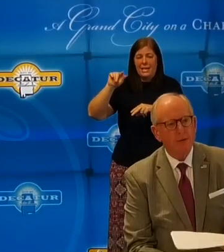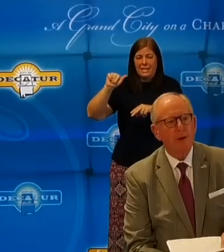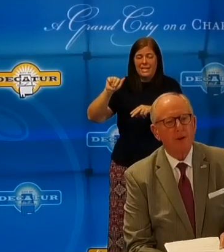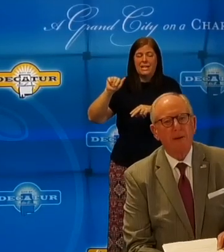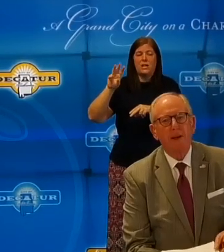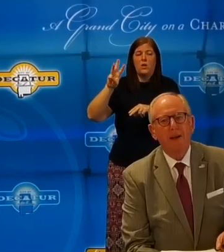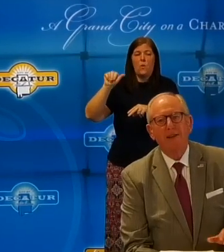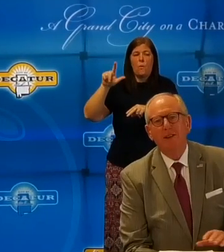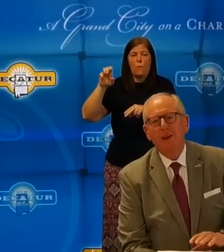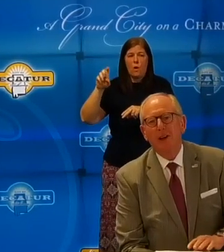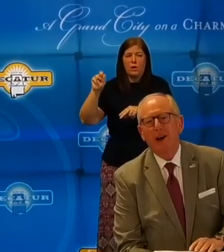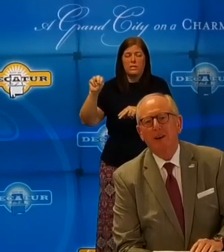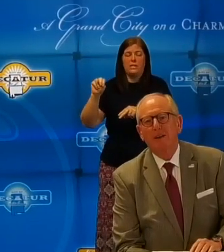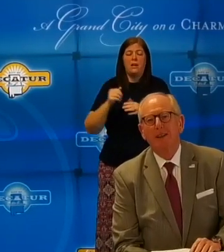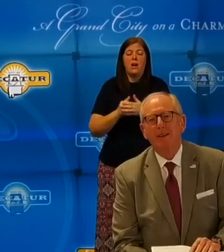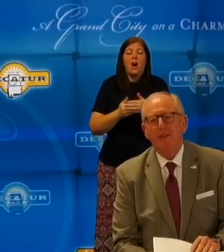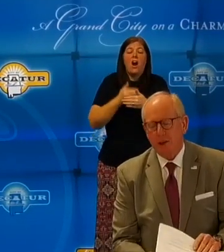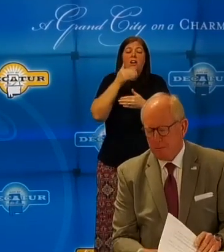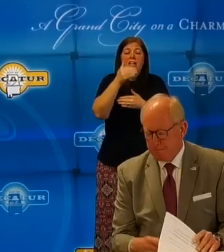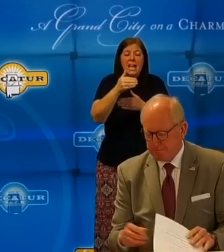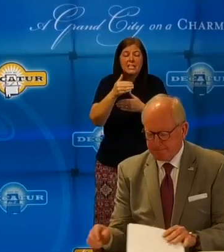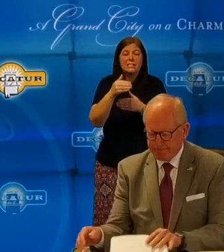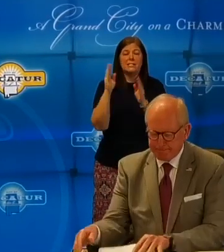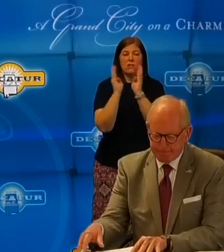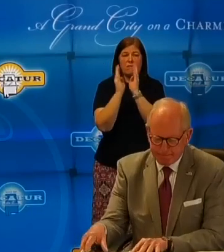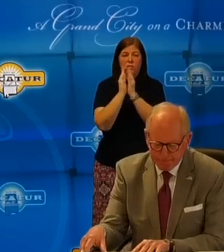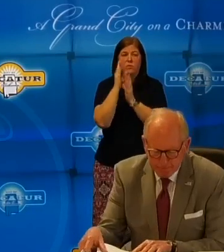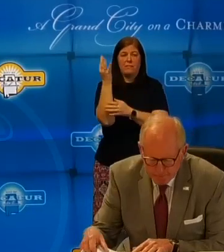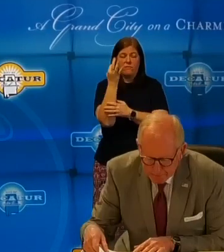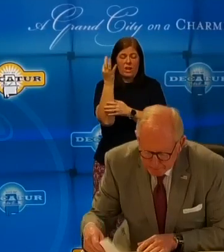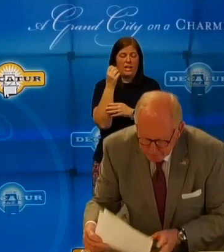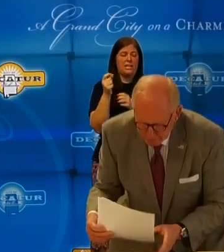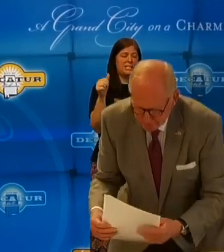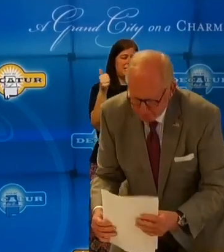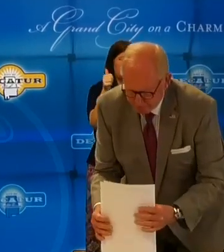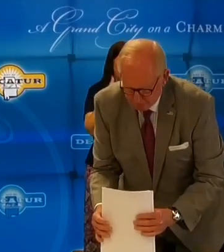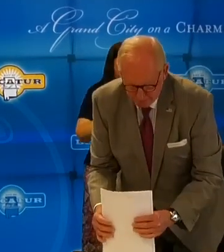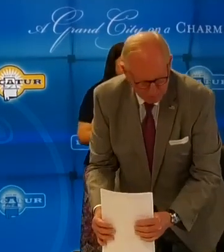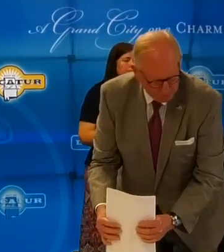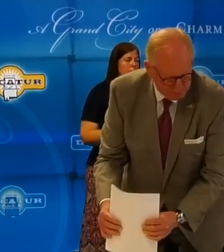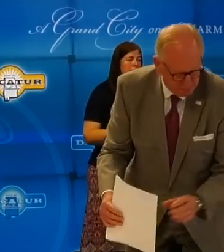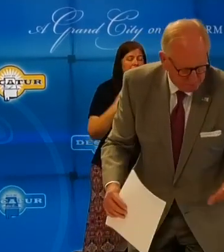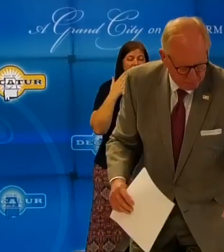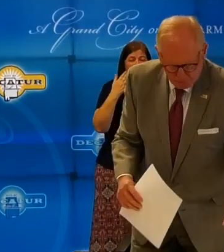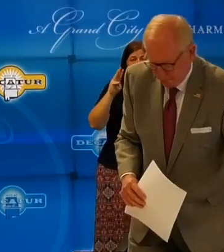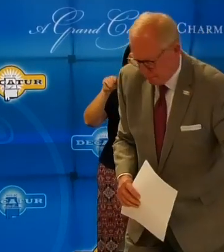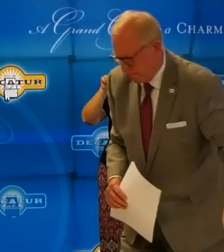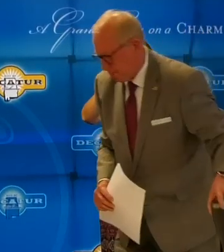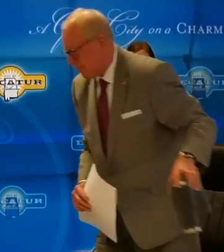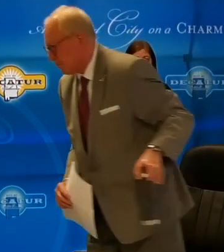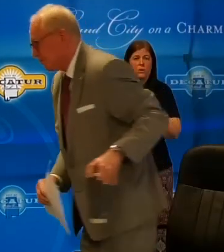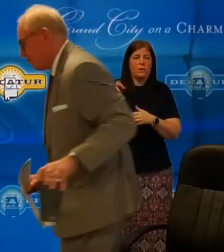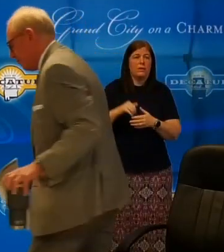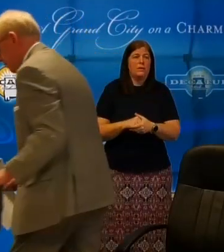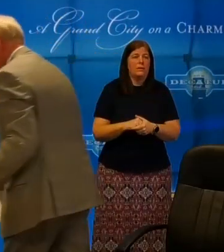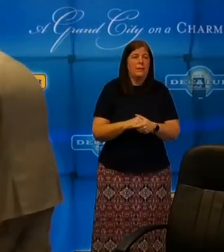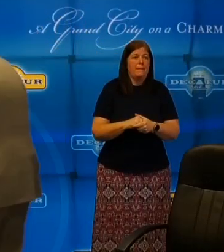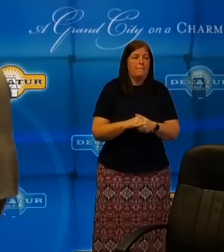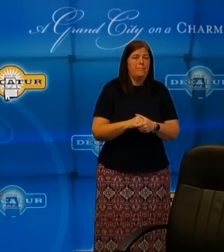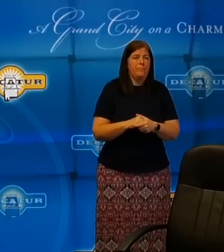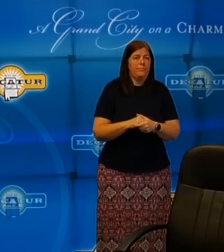April the 3rd at 10 o'clock. Thank you. Thank you, Mayor. I think the Mayor and